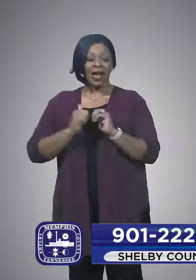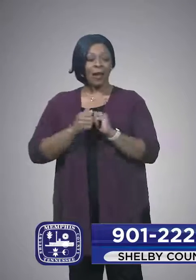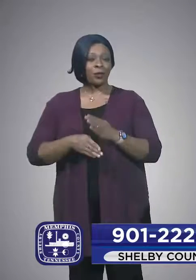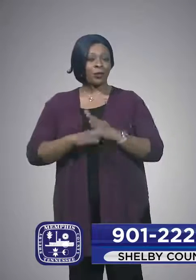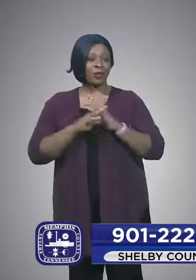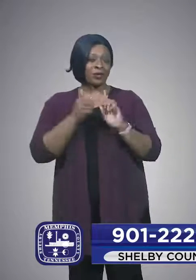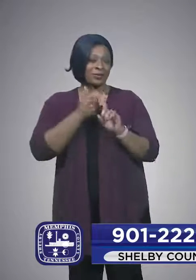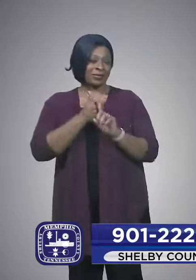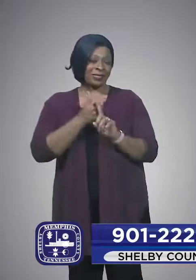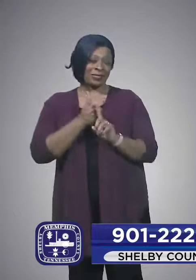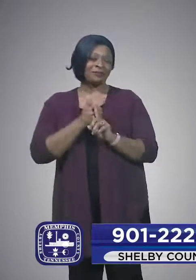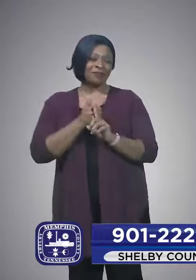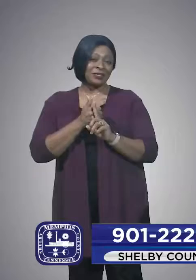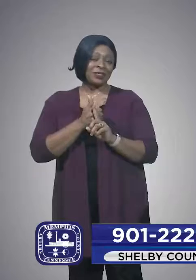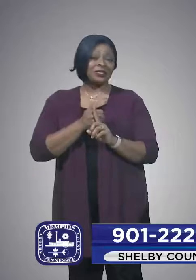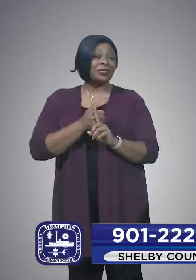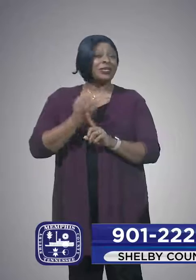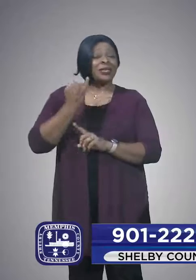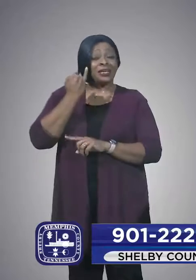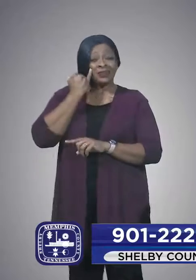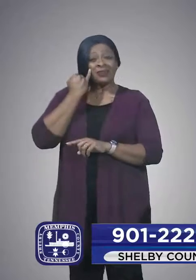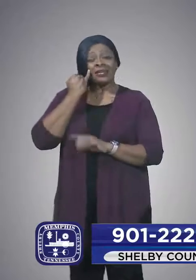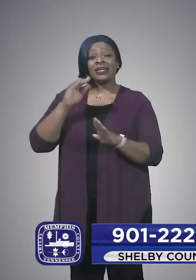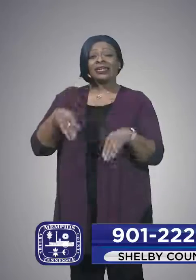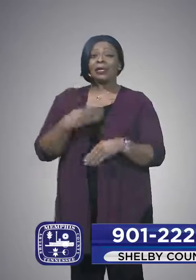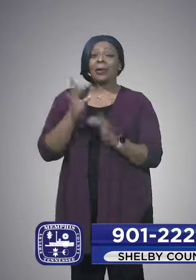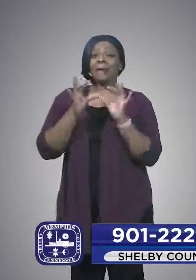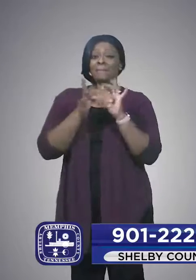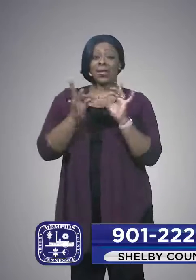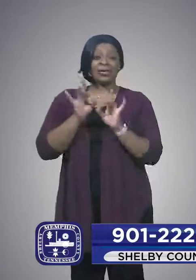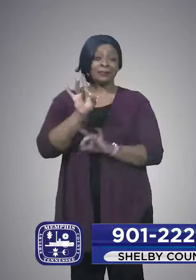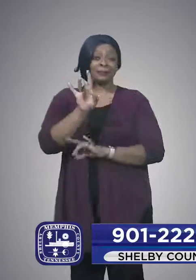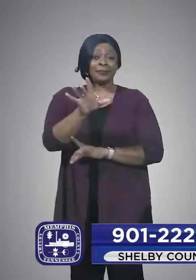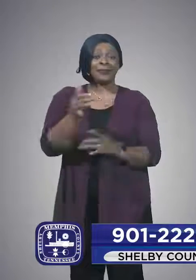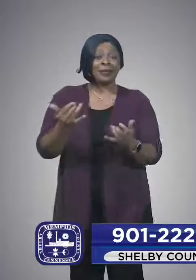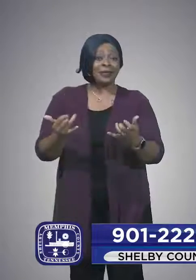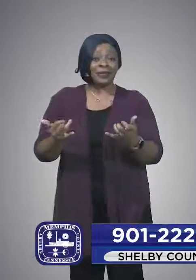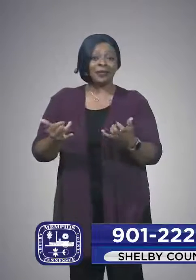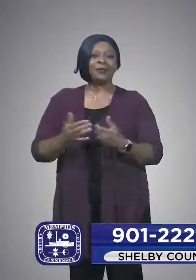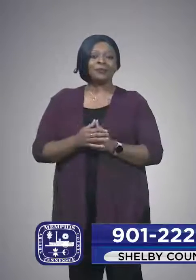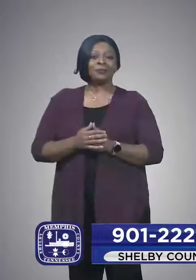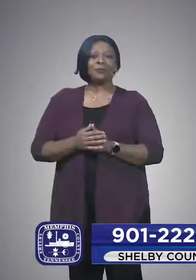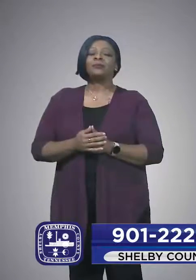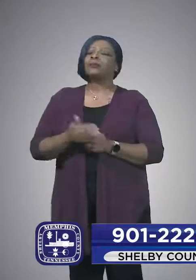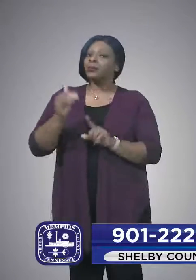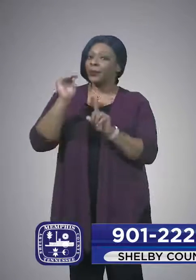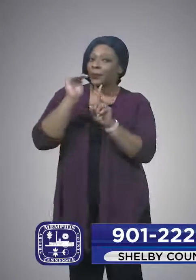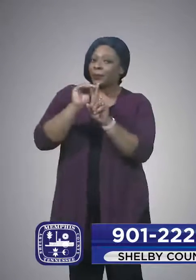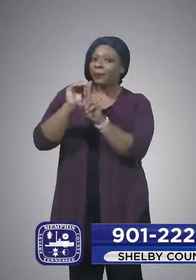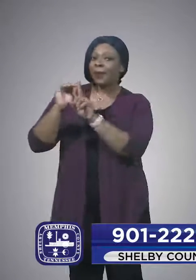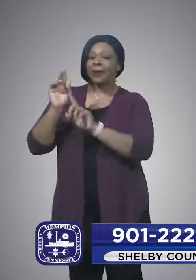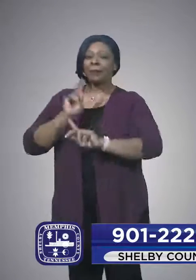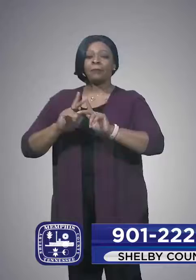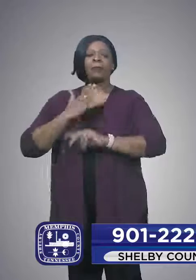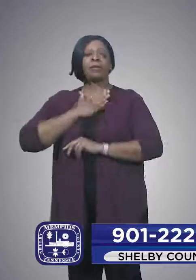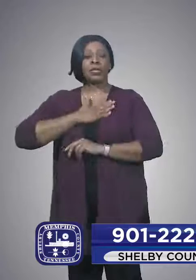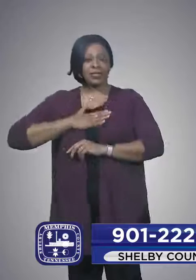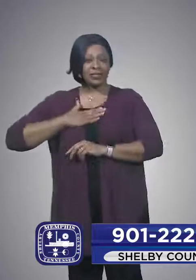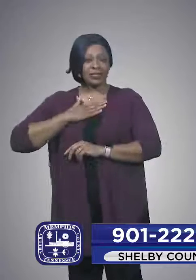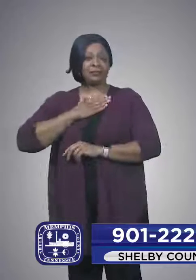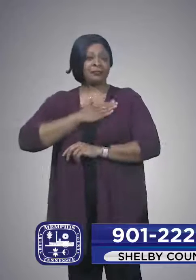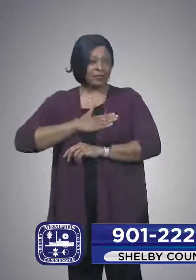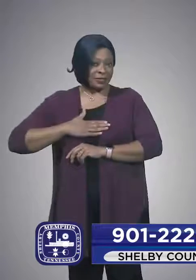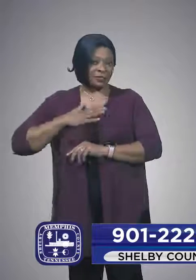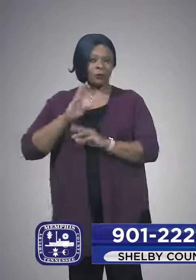protect themselves. And so if I can give one message today, I'd say remind people, please,